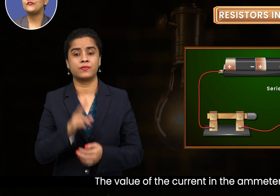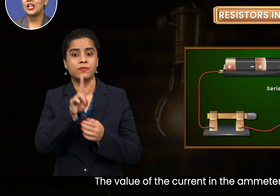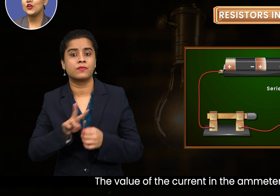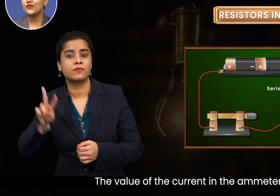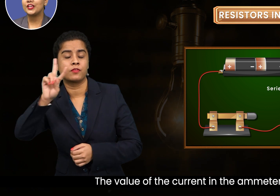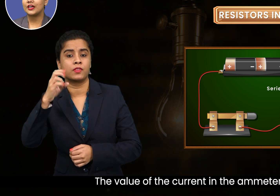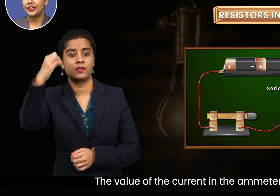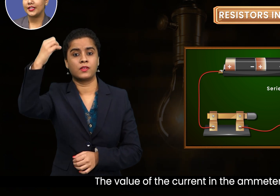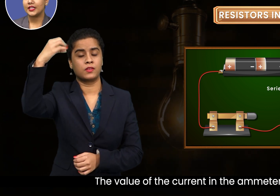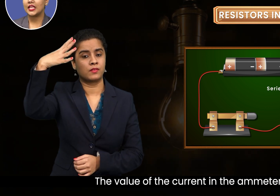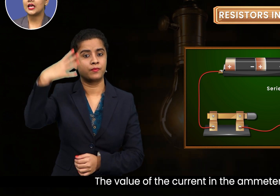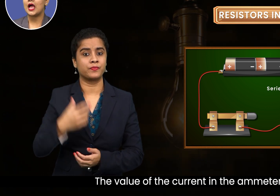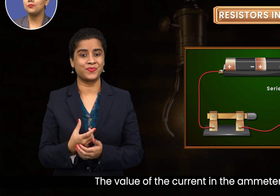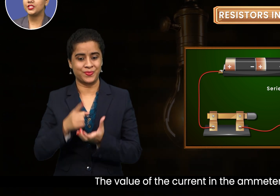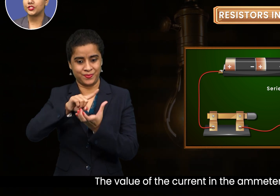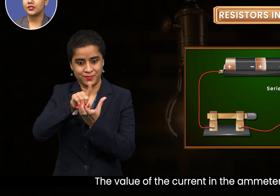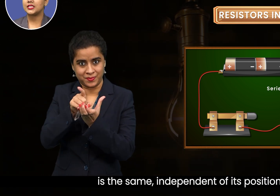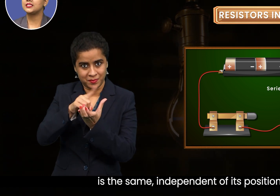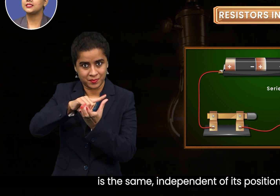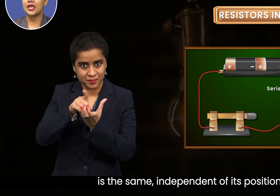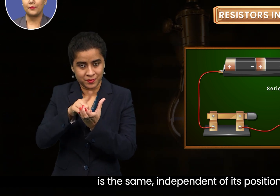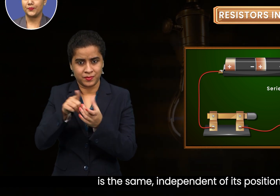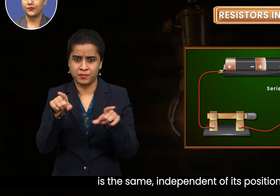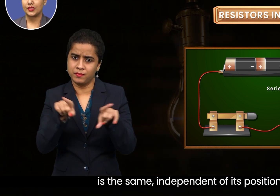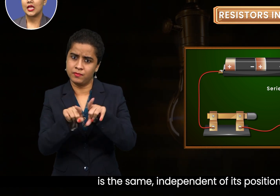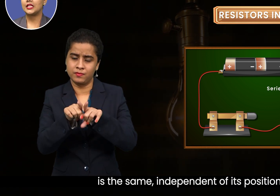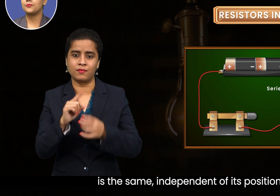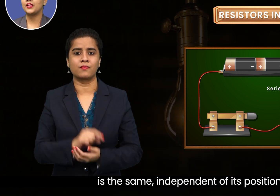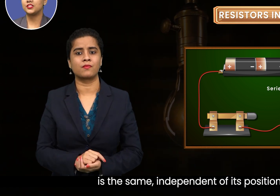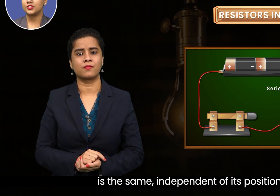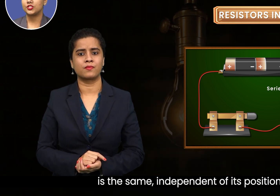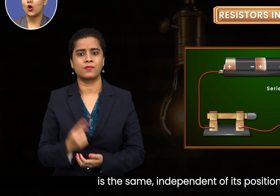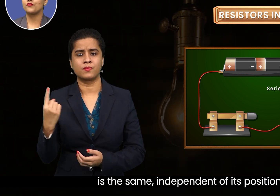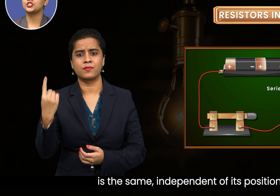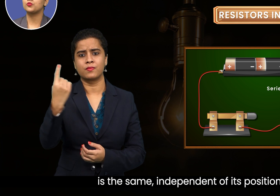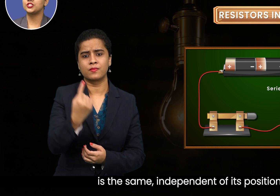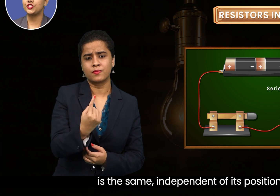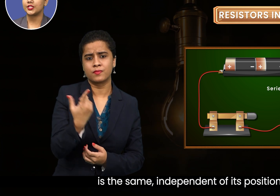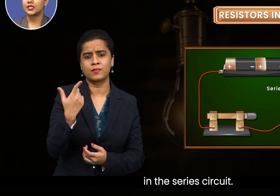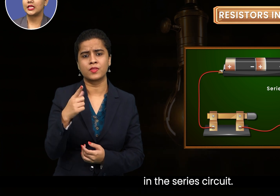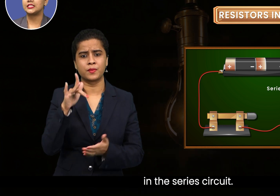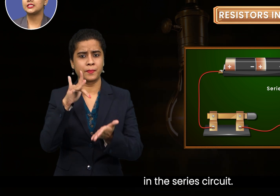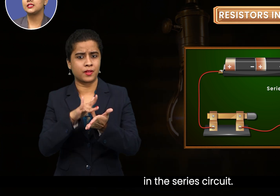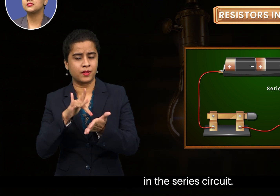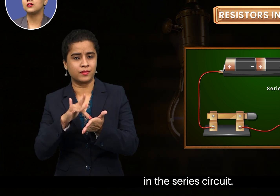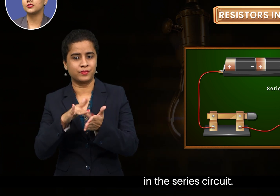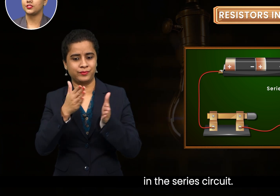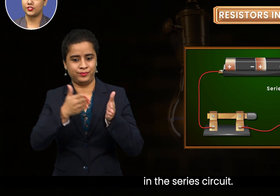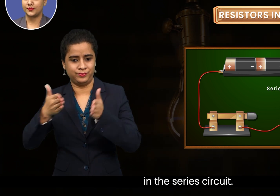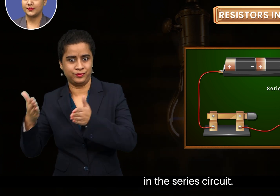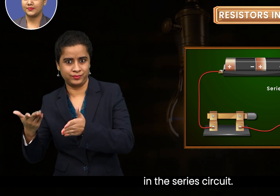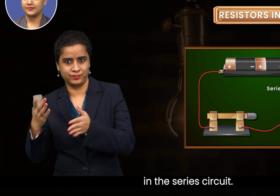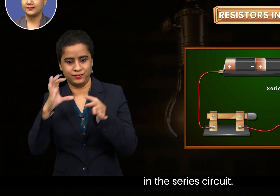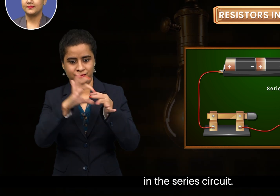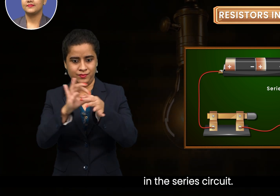The value of the current in the ammeter is the same, independent of its position in the series